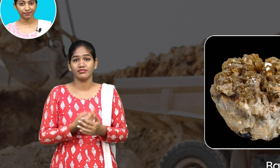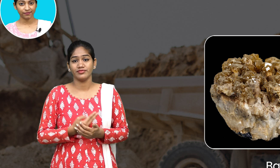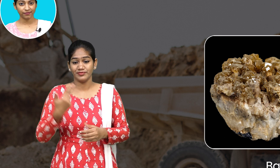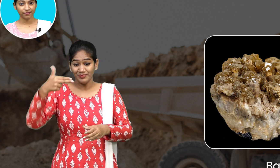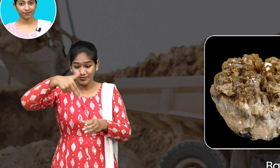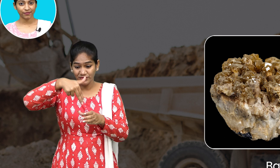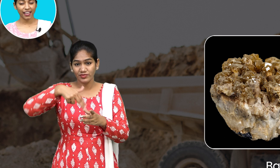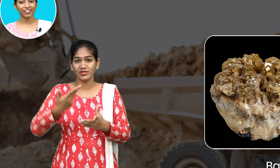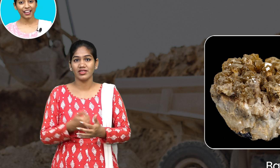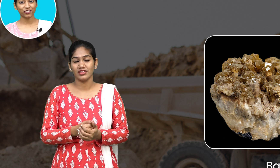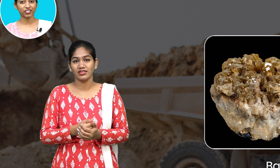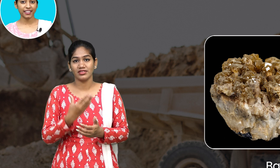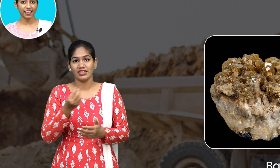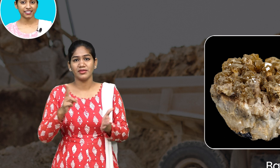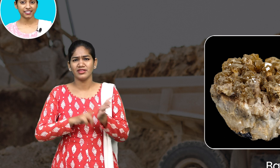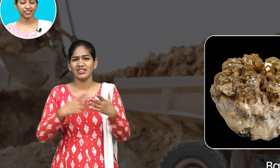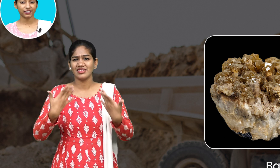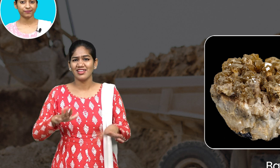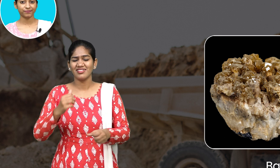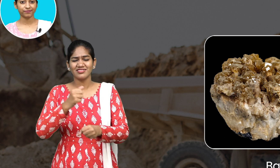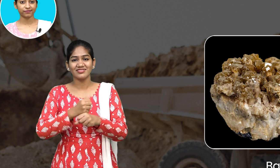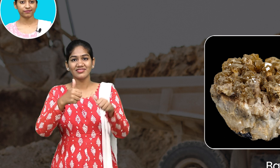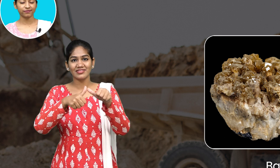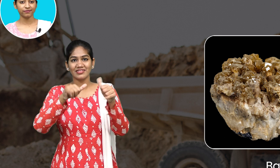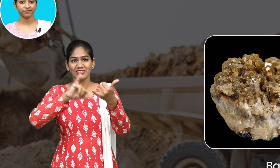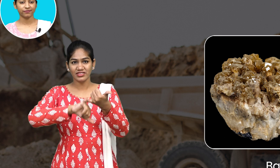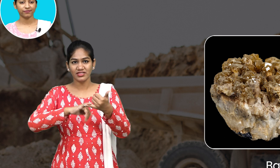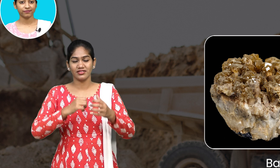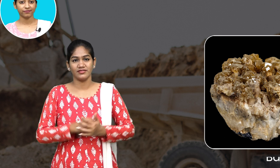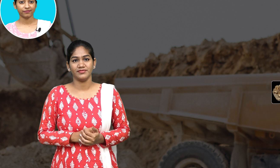petroleum and natural gas.